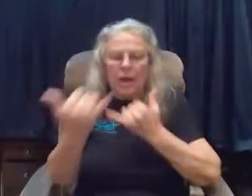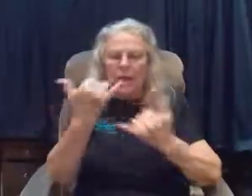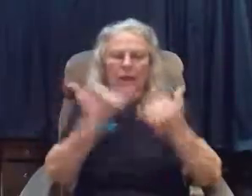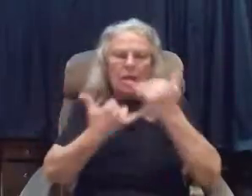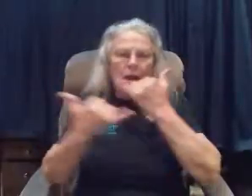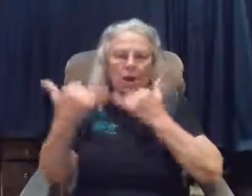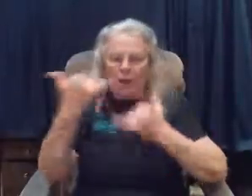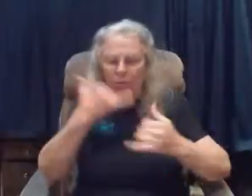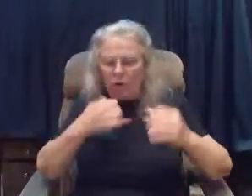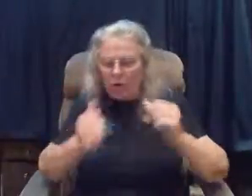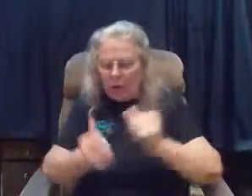and error